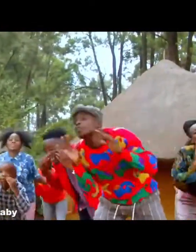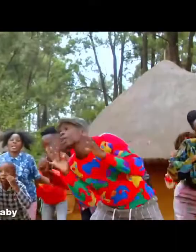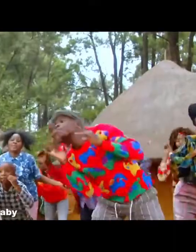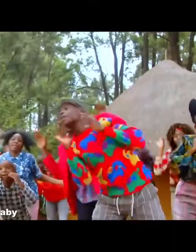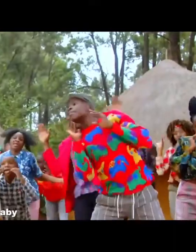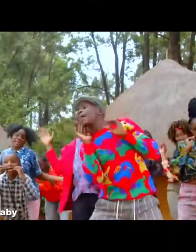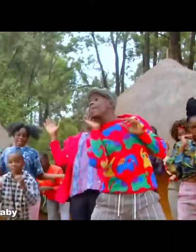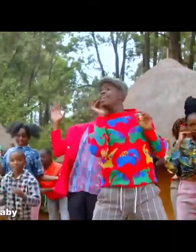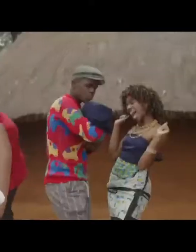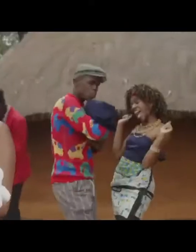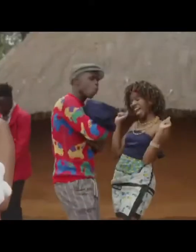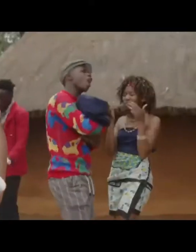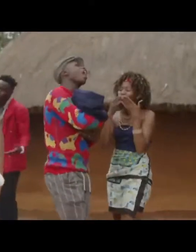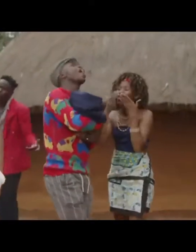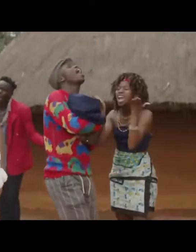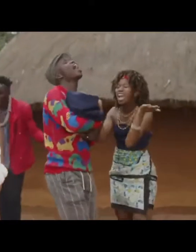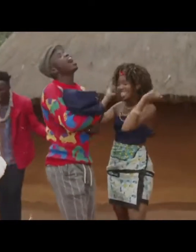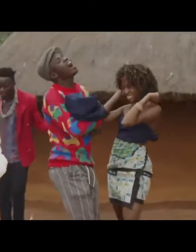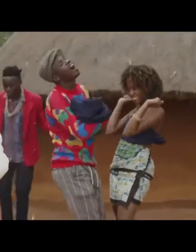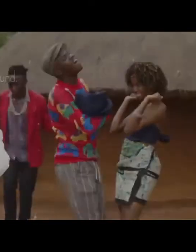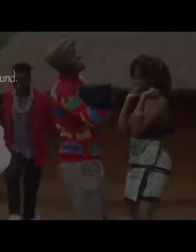Buja buja baby baby.